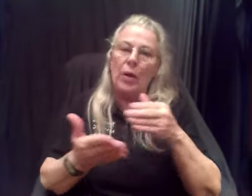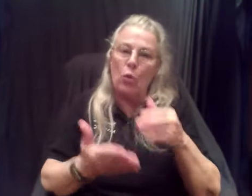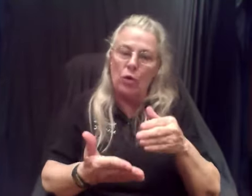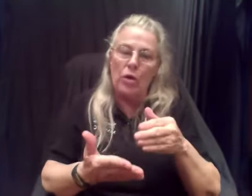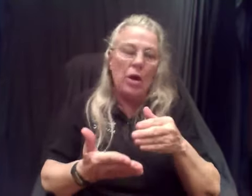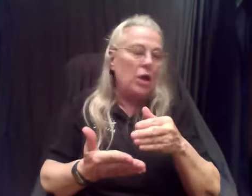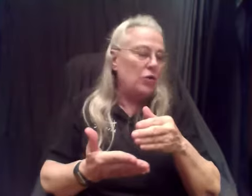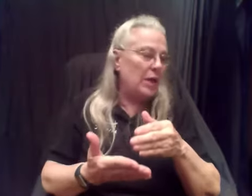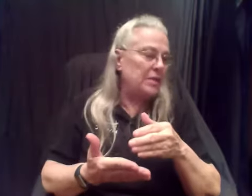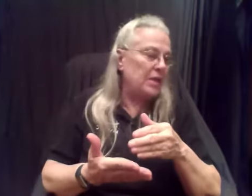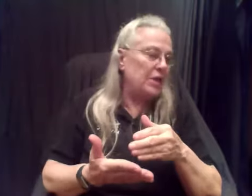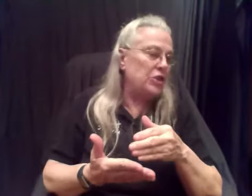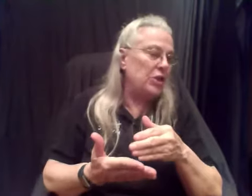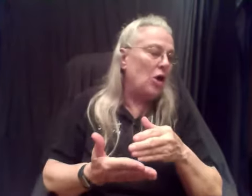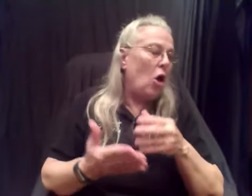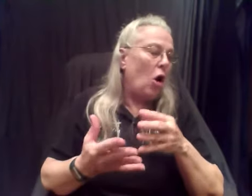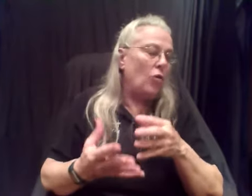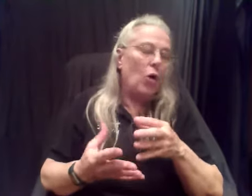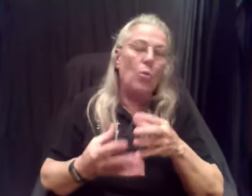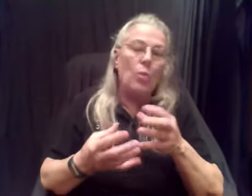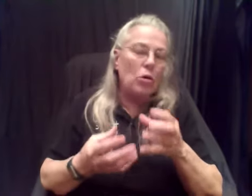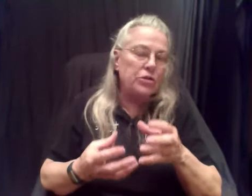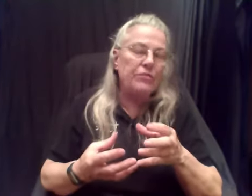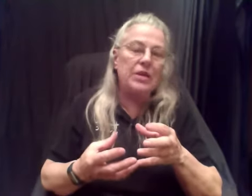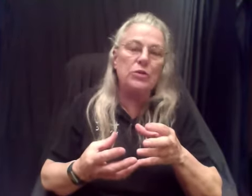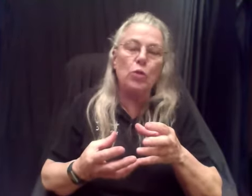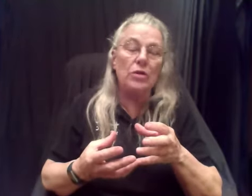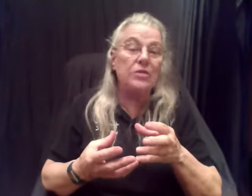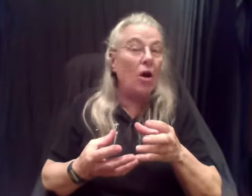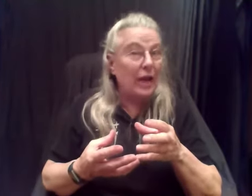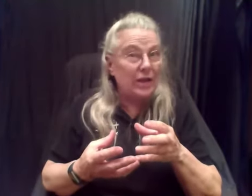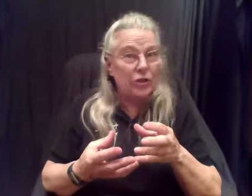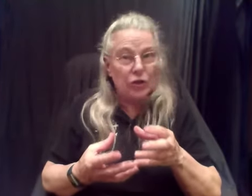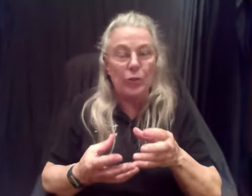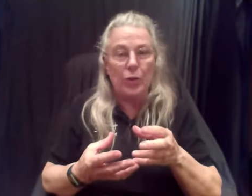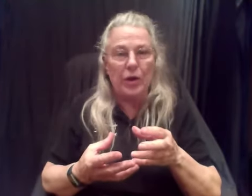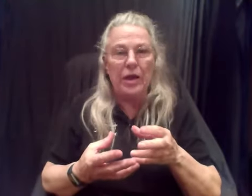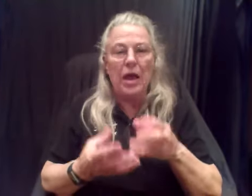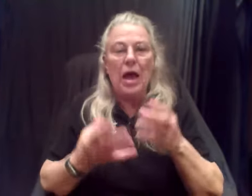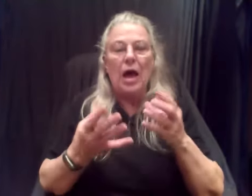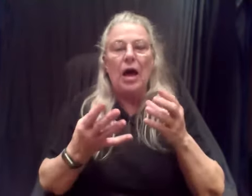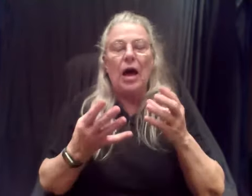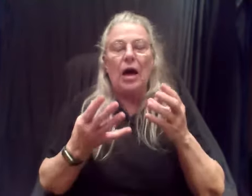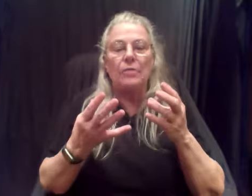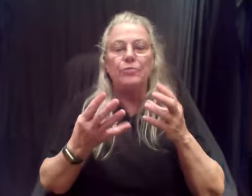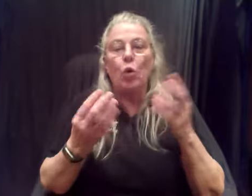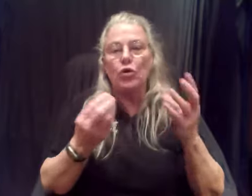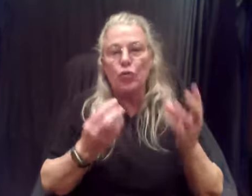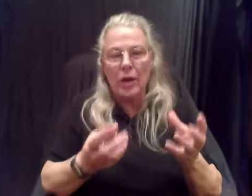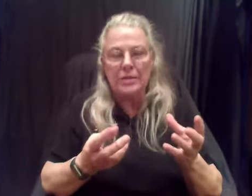word translation. Although most of these words are interpreted or